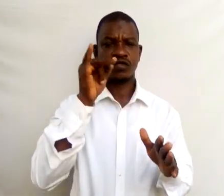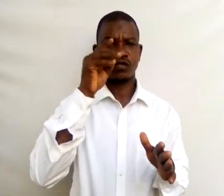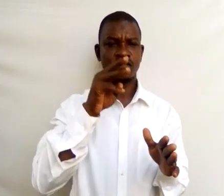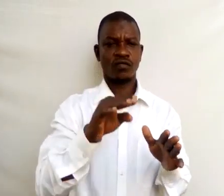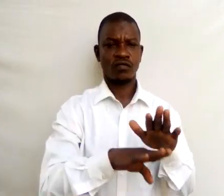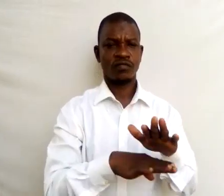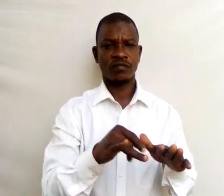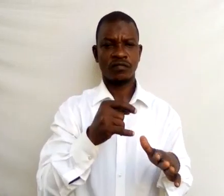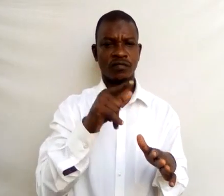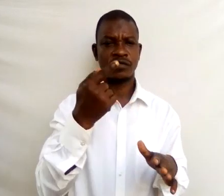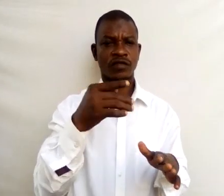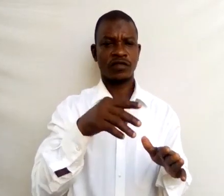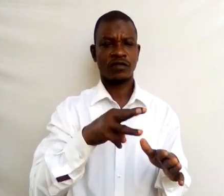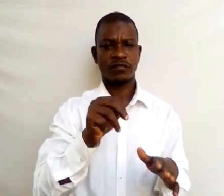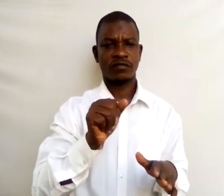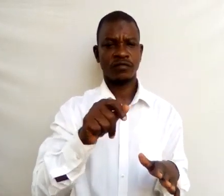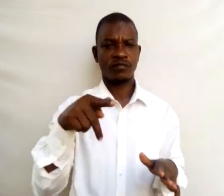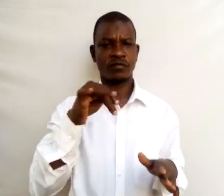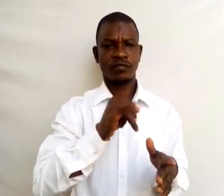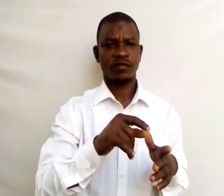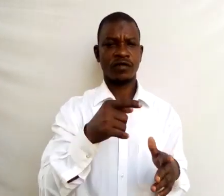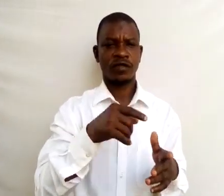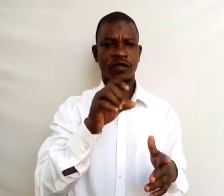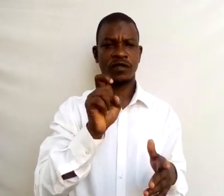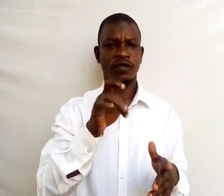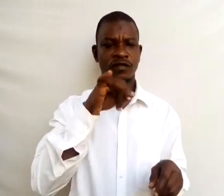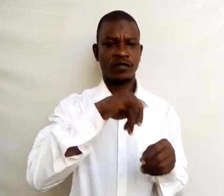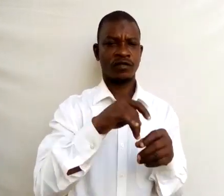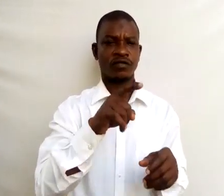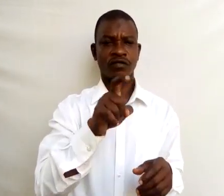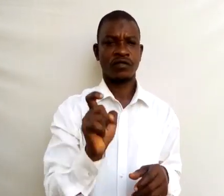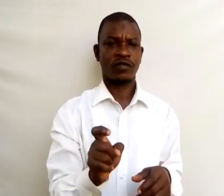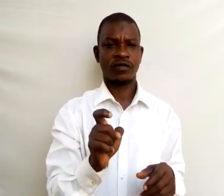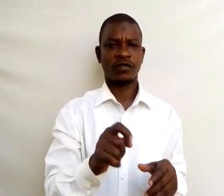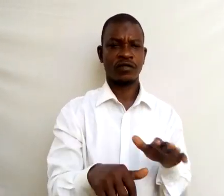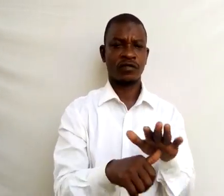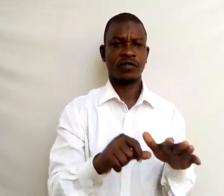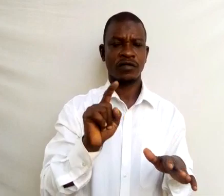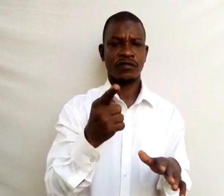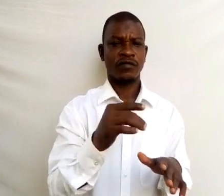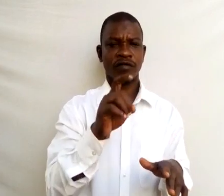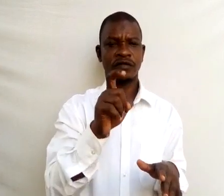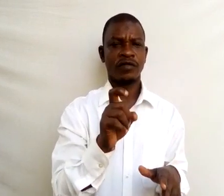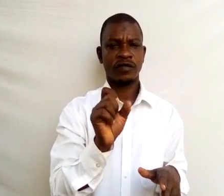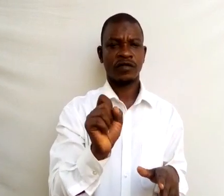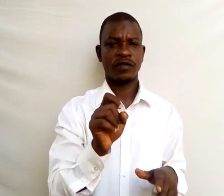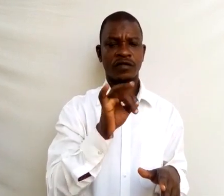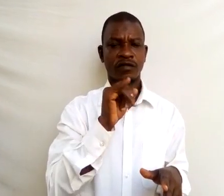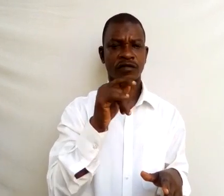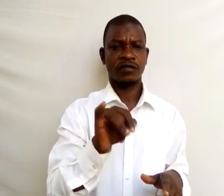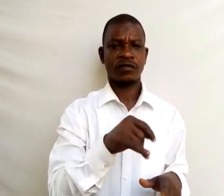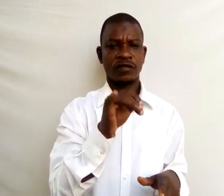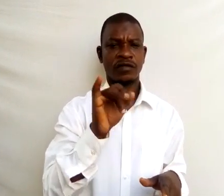G maps X into X. Under the first X we have J, K,